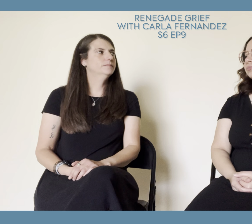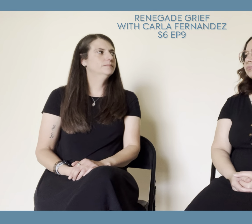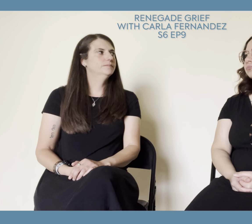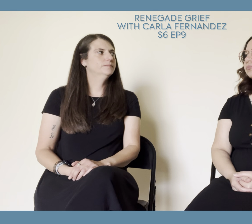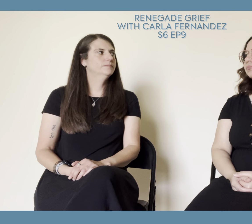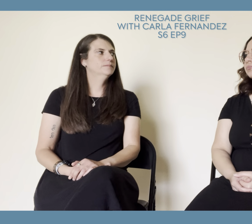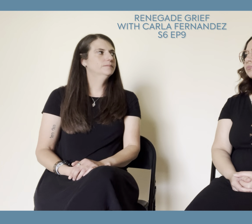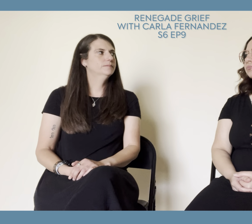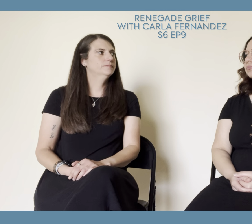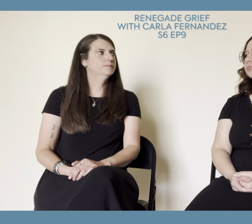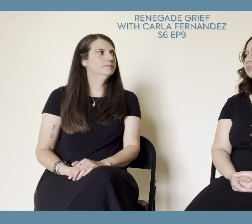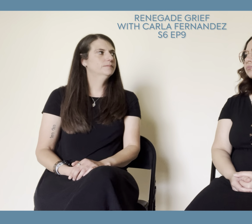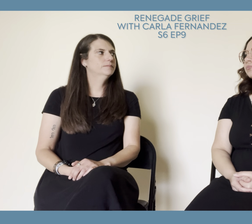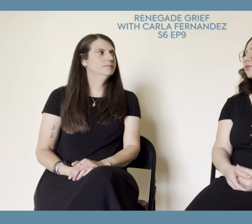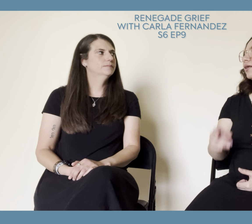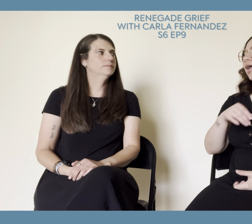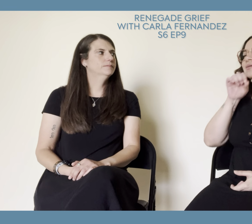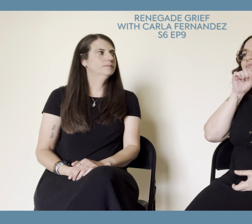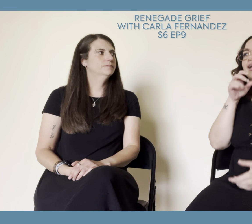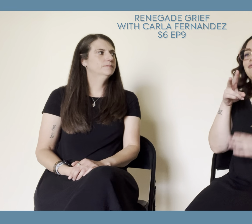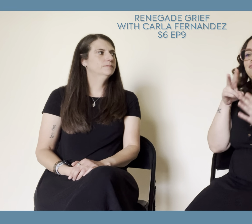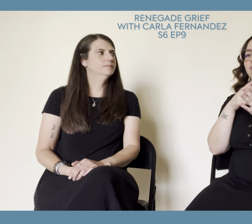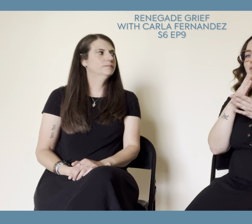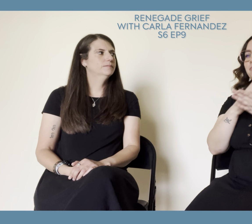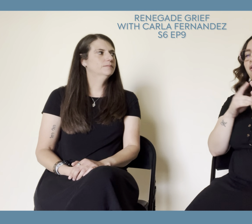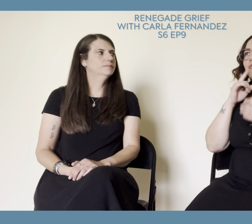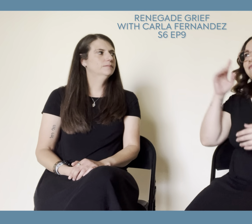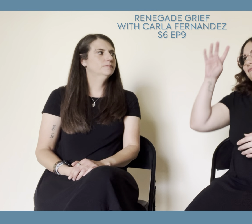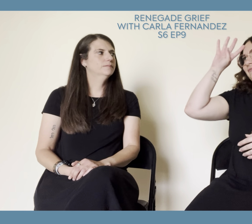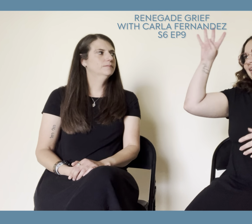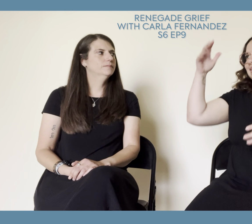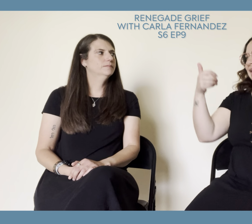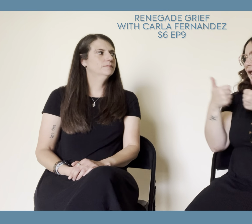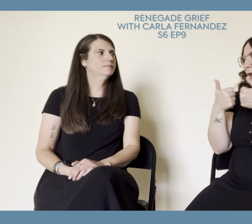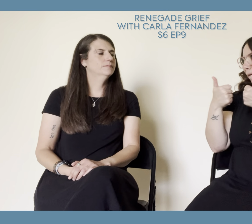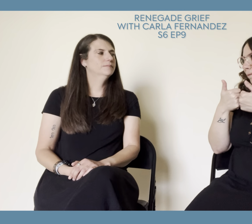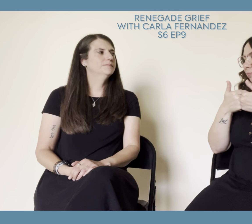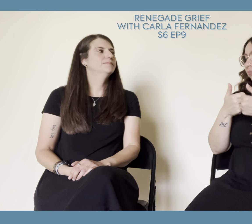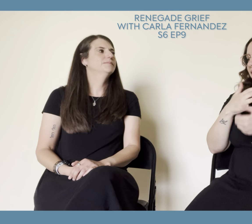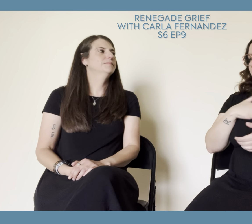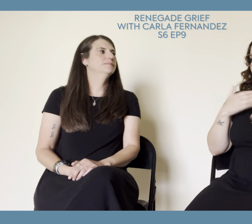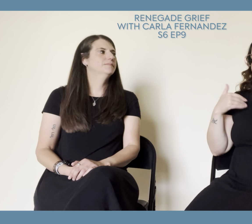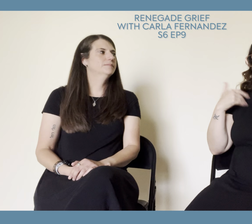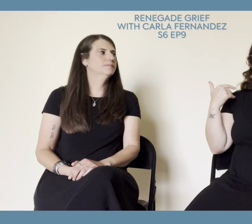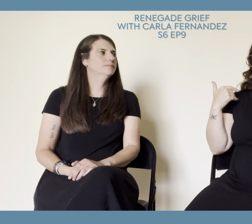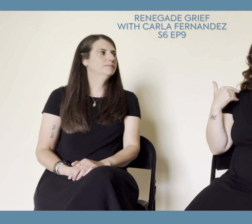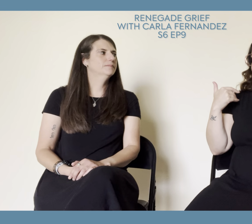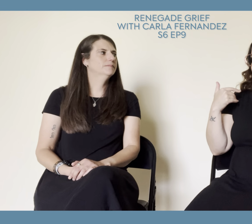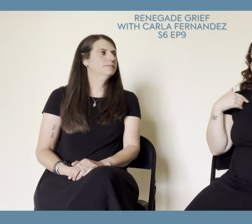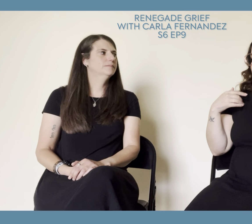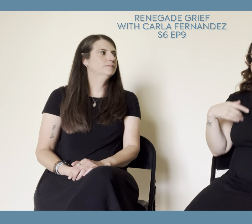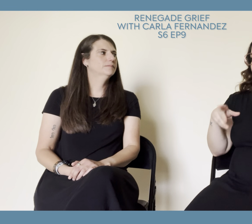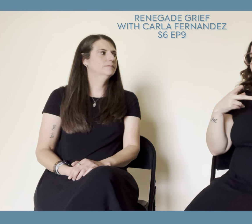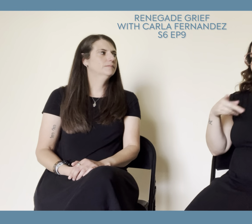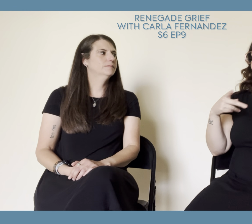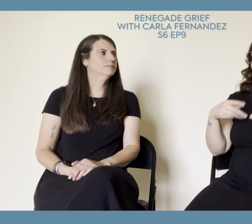I loved reading the section on fantasy games. So my youngest plays Dungeons and Dragons, is a dungeon